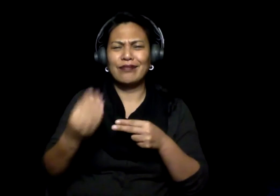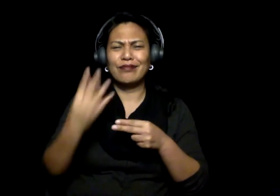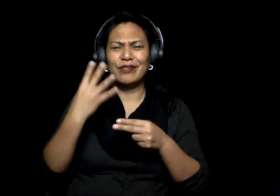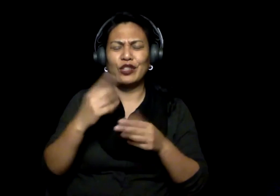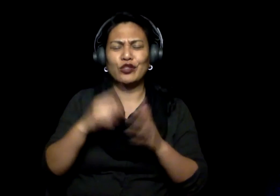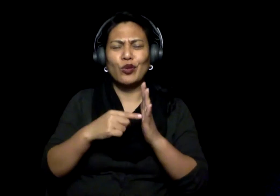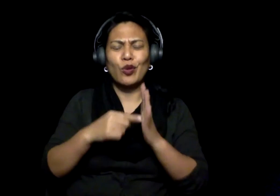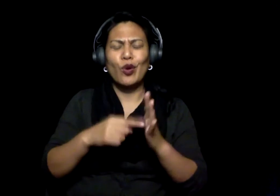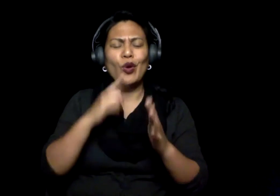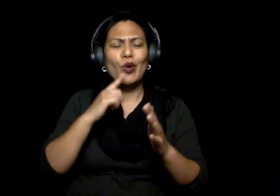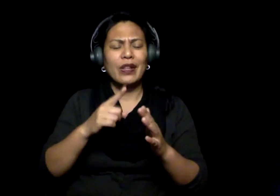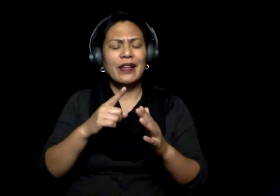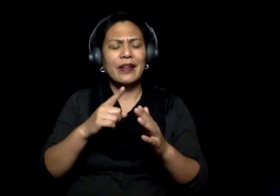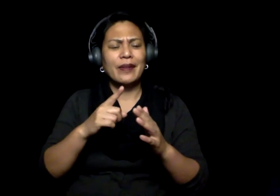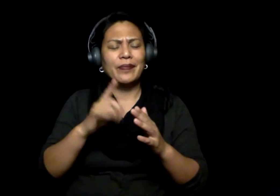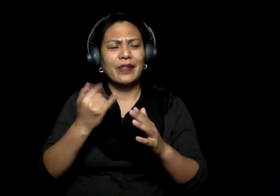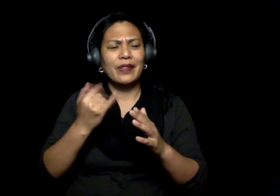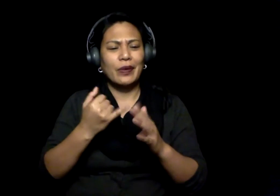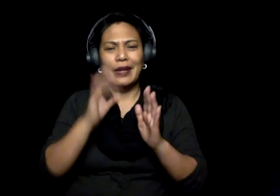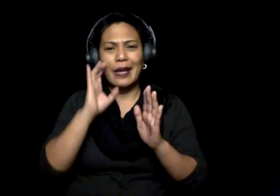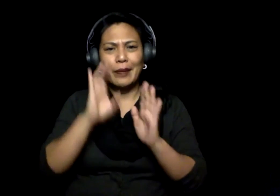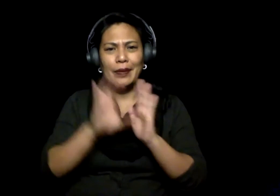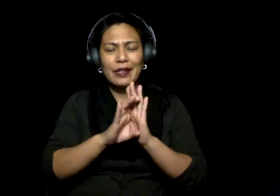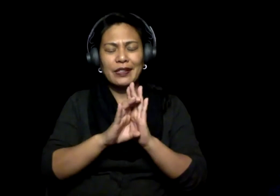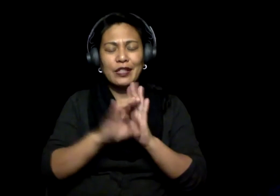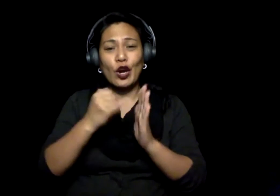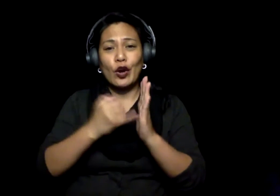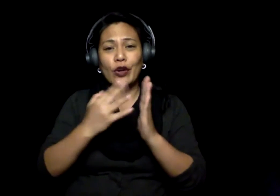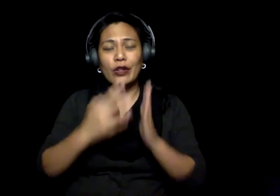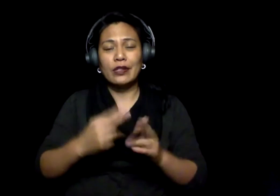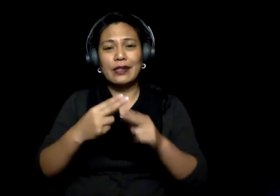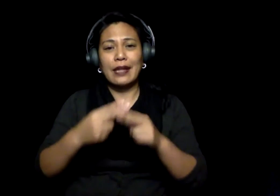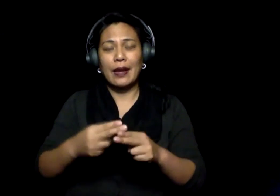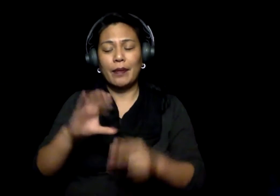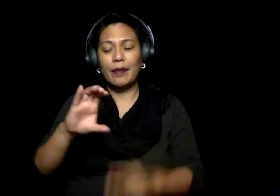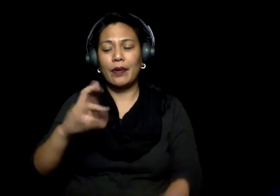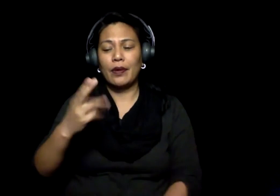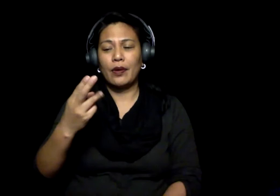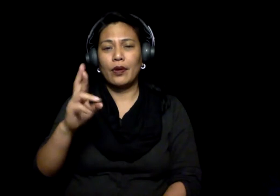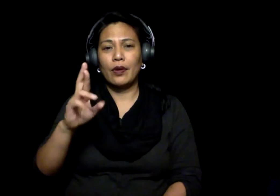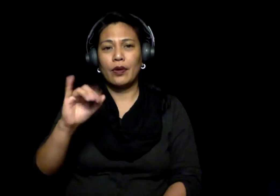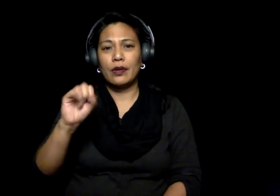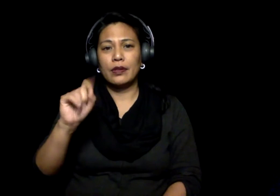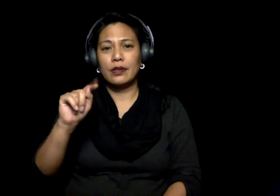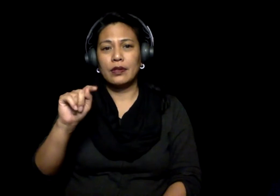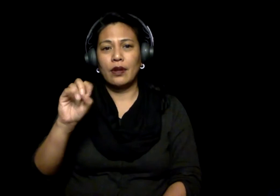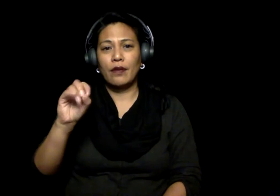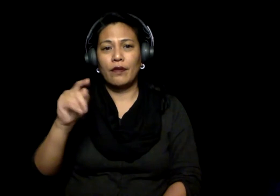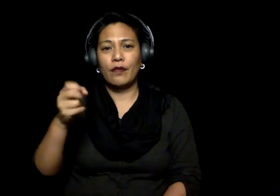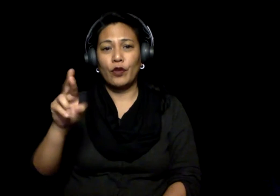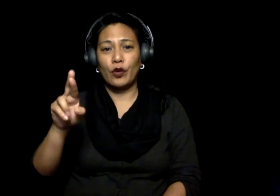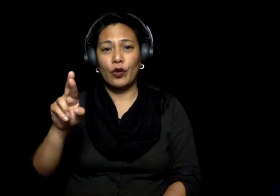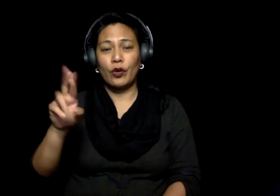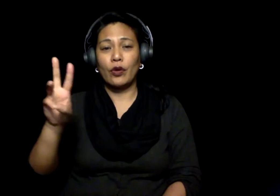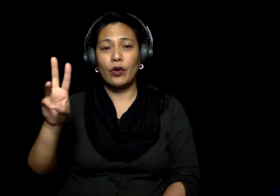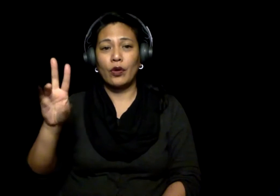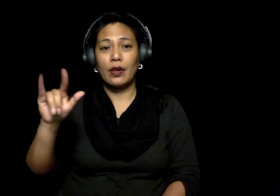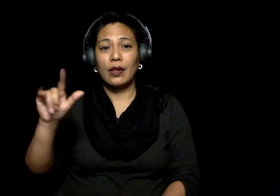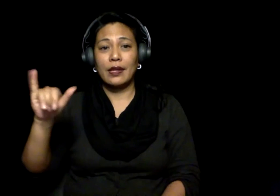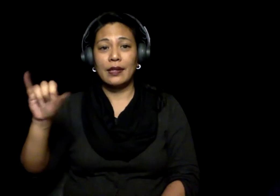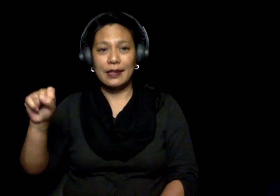today was from an artist called Christopher Willis, who is a composer. And their